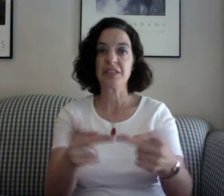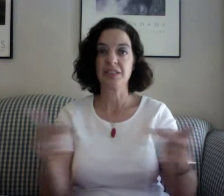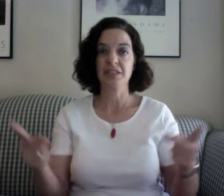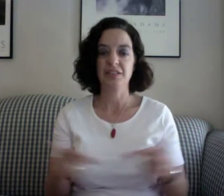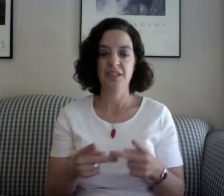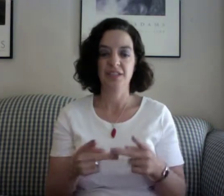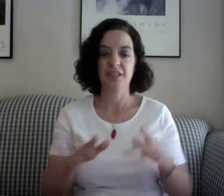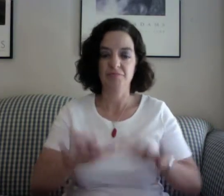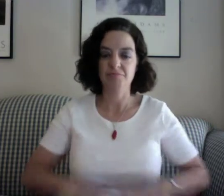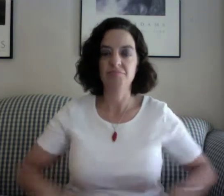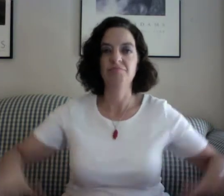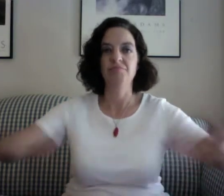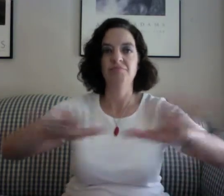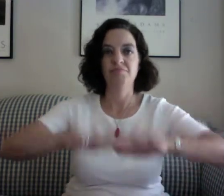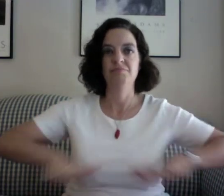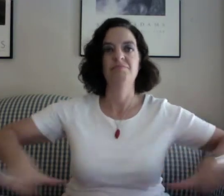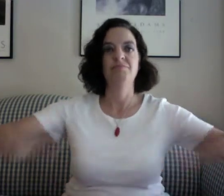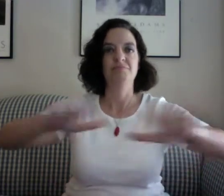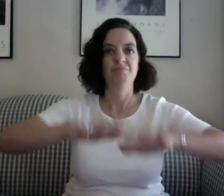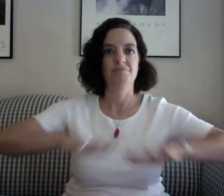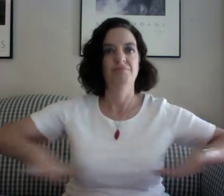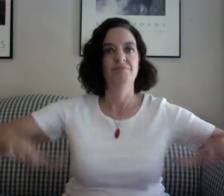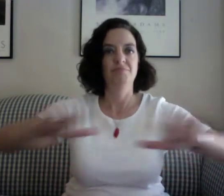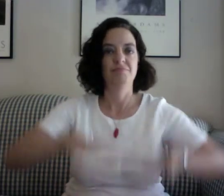Third is location.